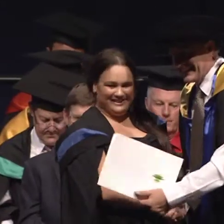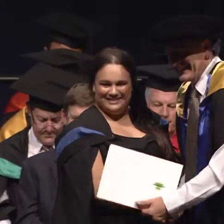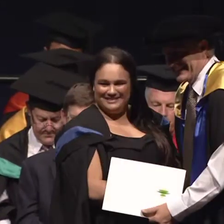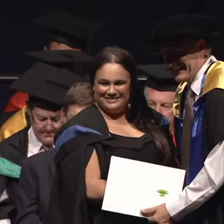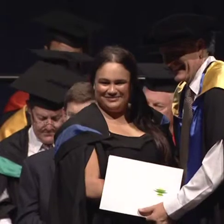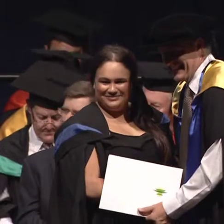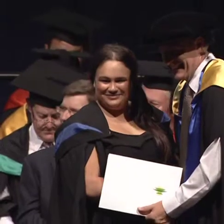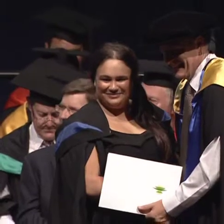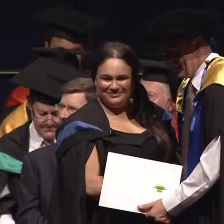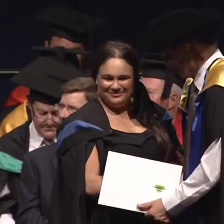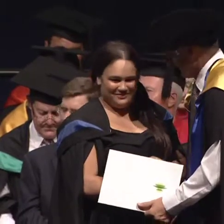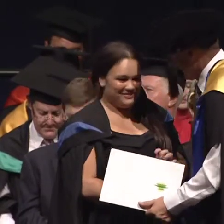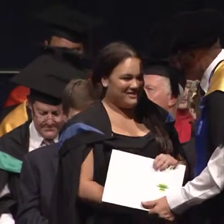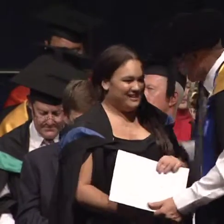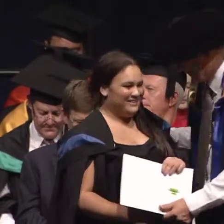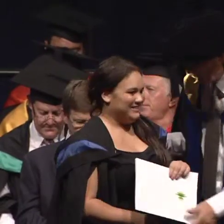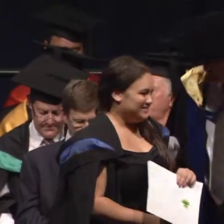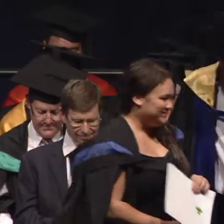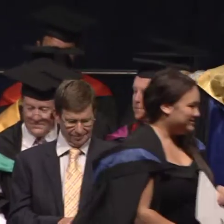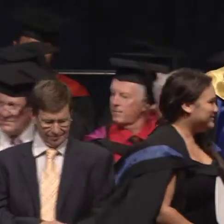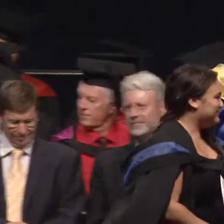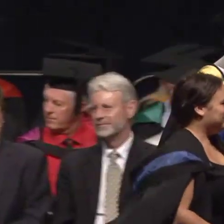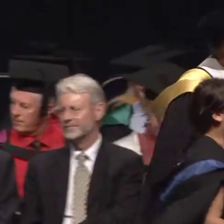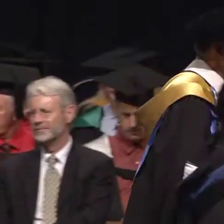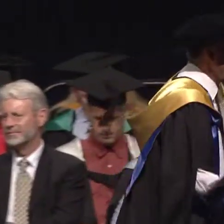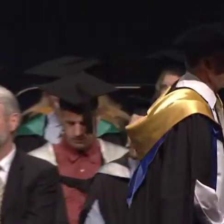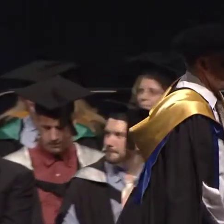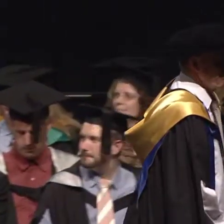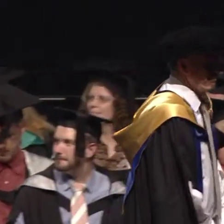I present to you the graduates for the Diploma of Justice Administration.